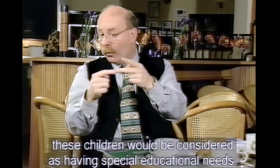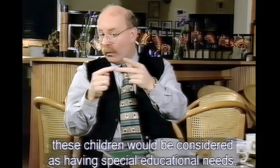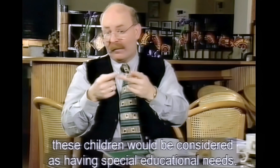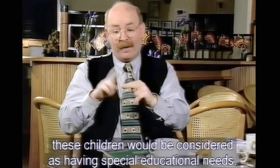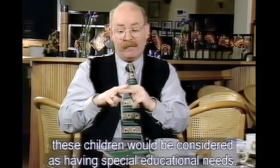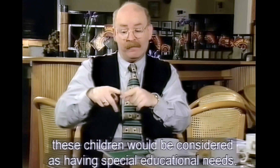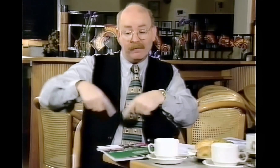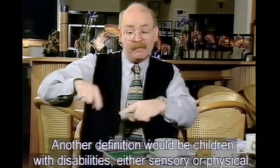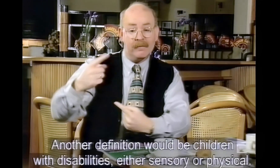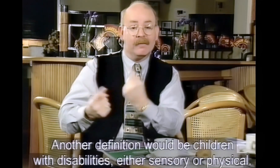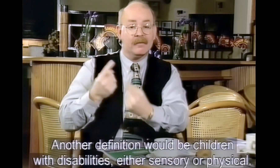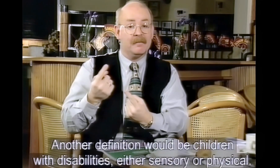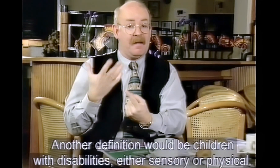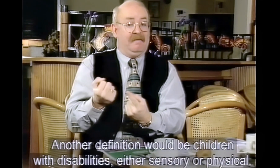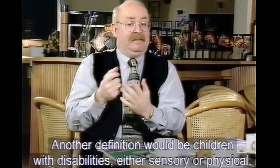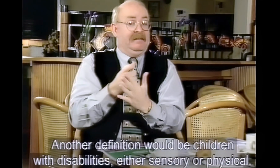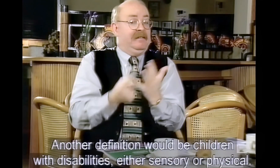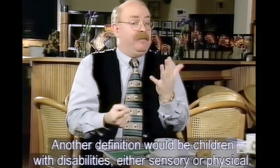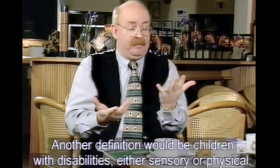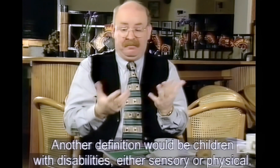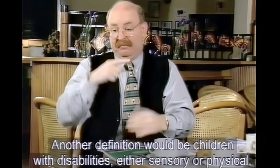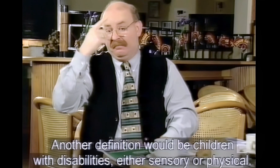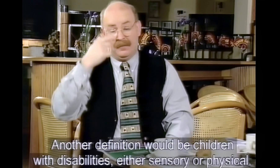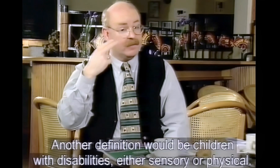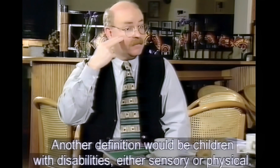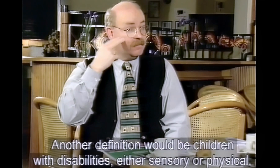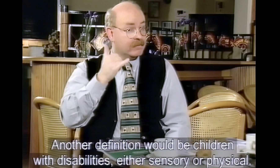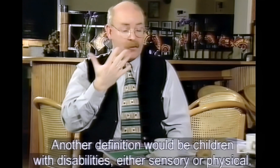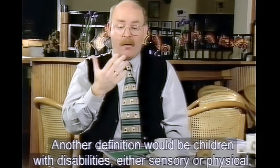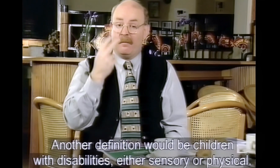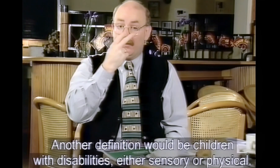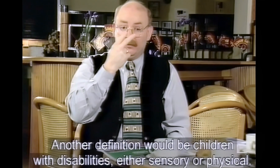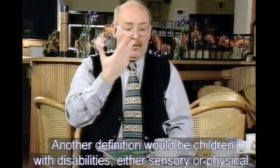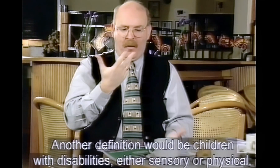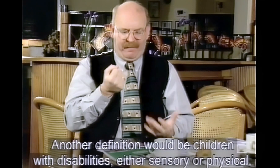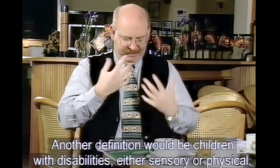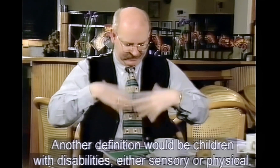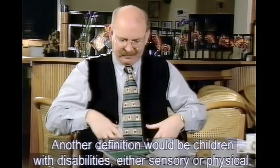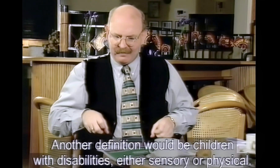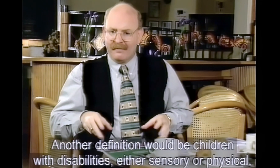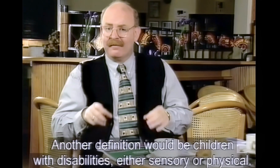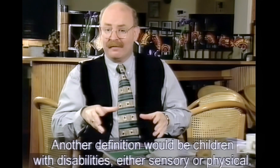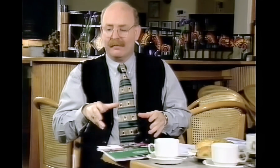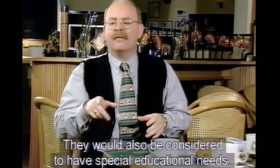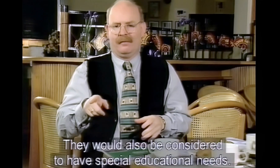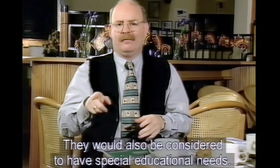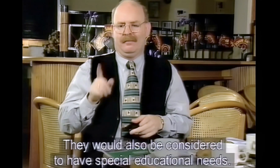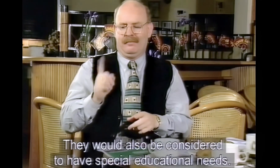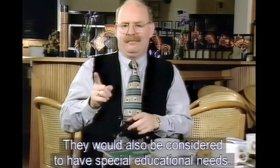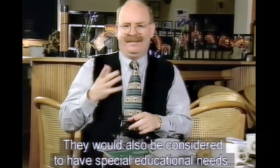special educational needs. Another definition would be children with disabilities, either sensory or physical. They would also be